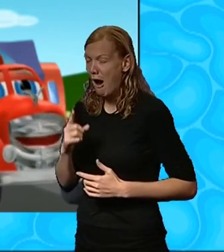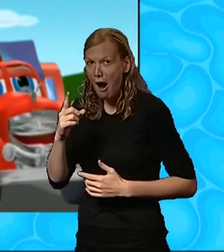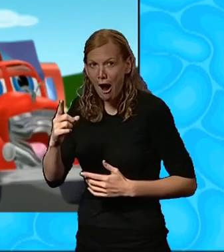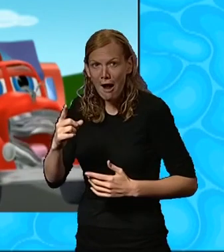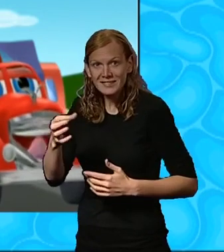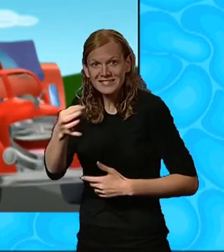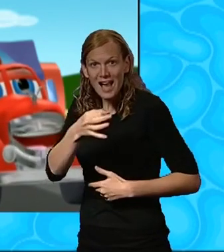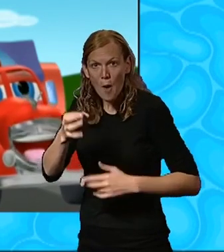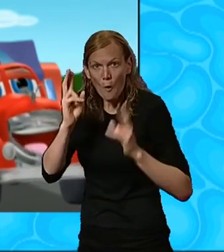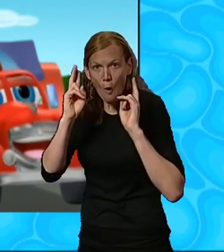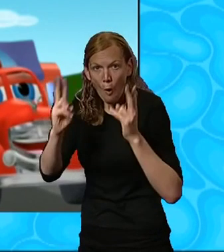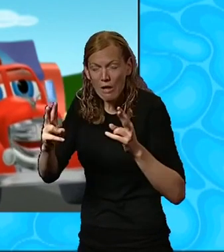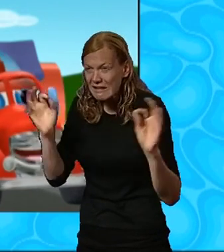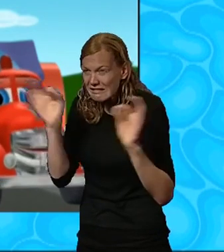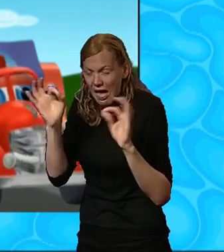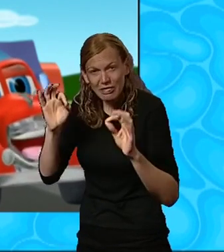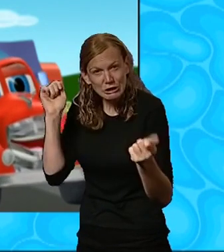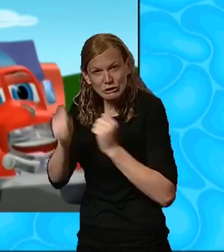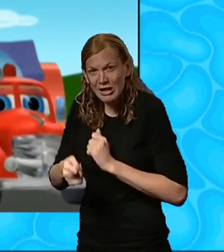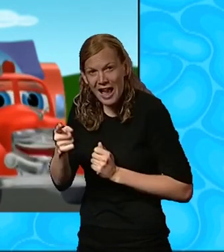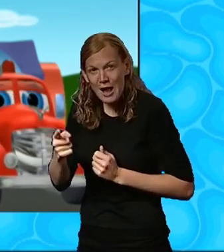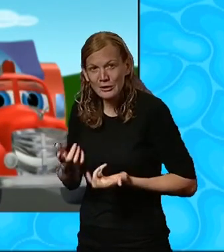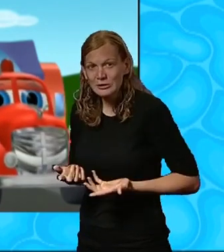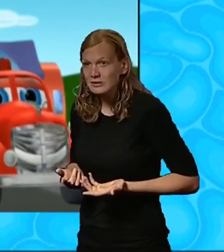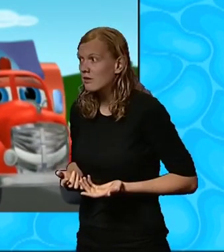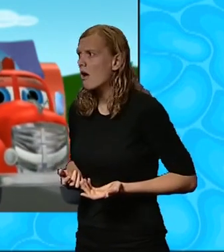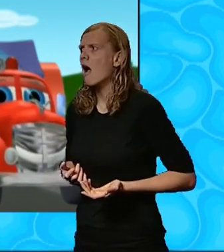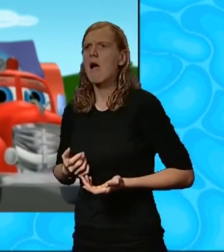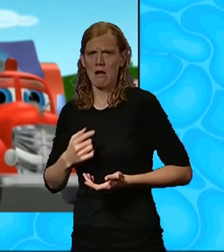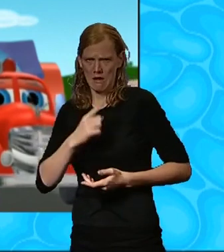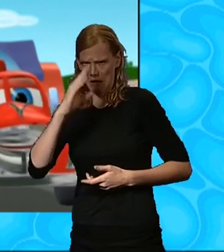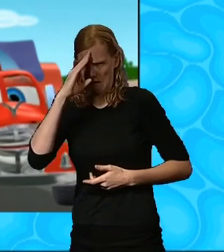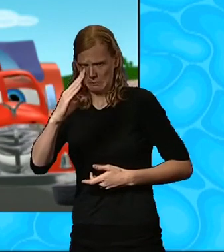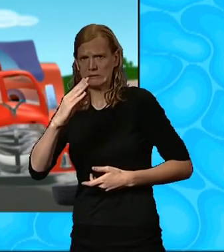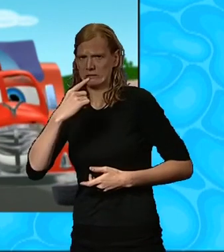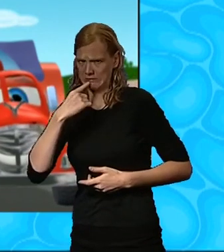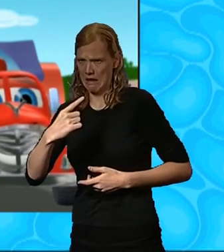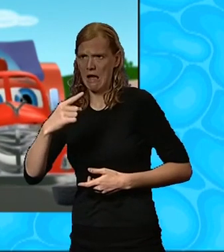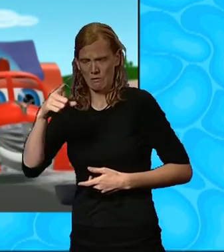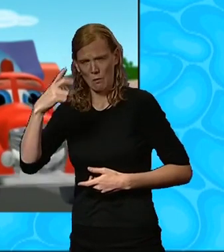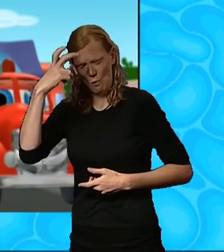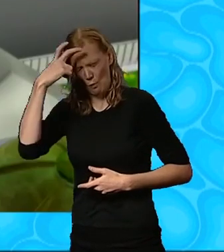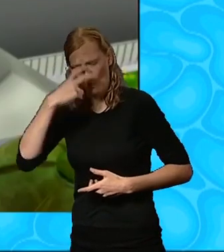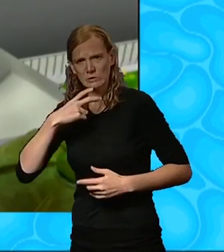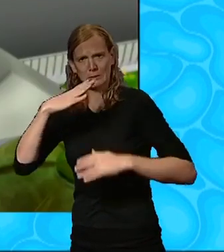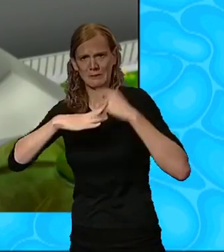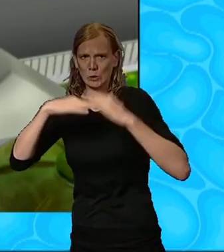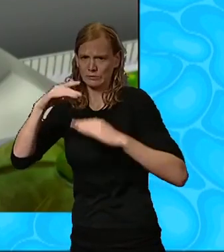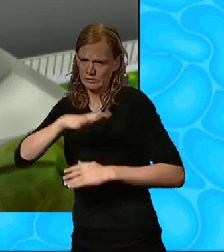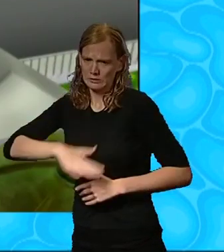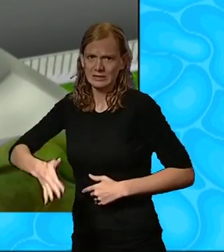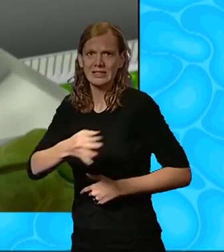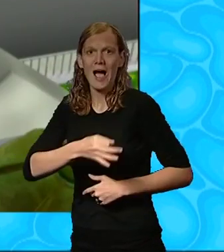Ah, Town Hall. It hasn't changed a bit. Captain Parker told me it's the oldest building in Friendlyville. That's